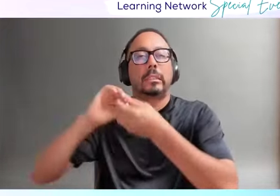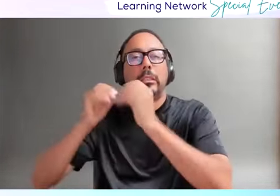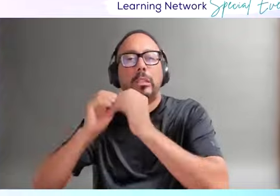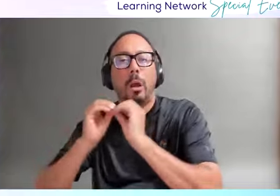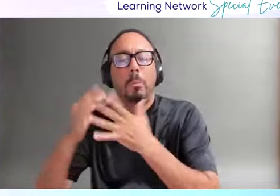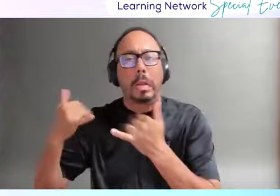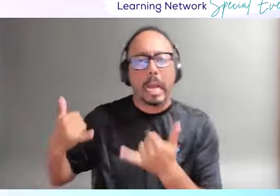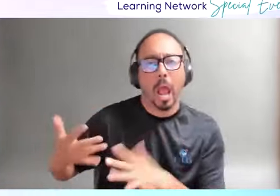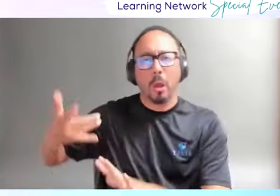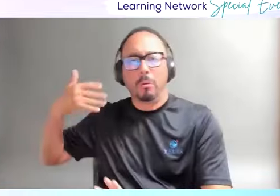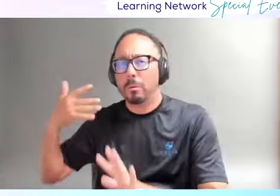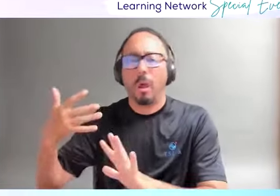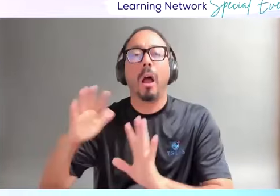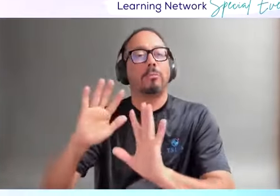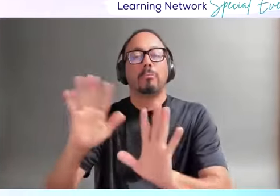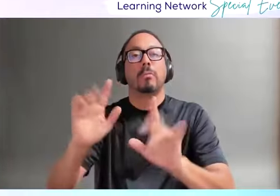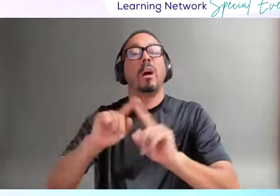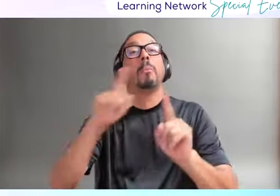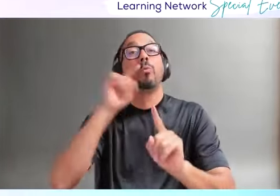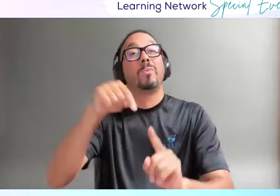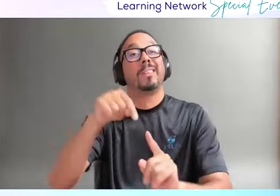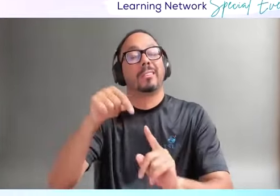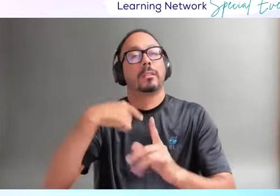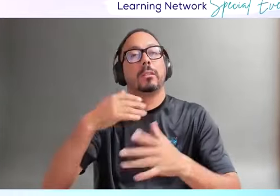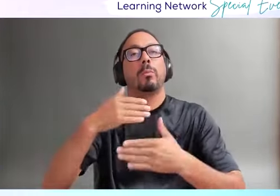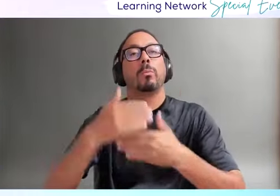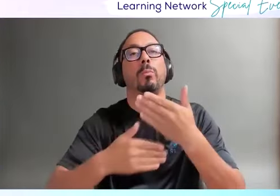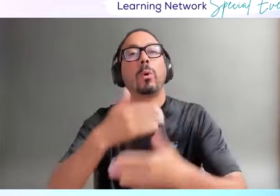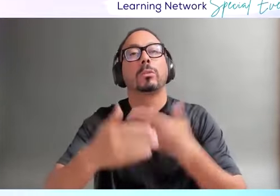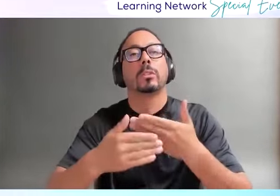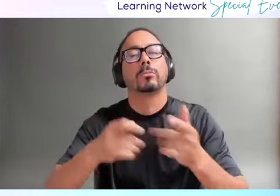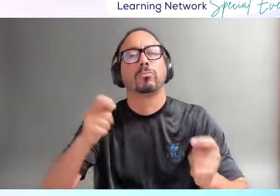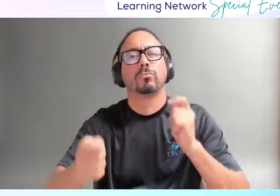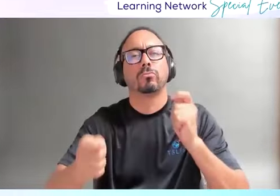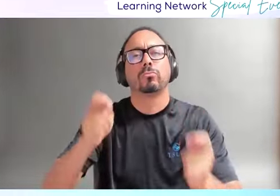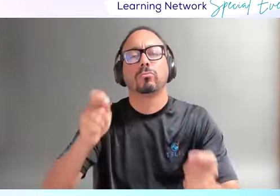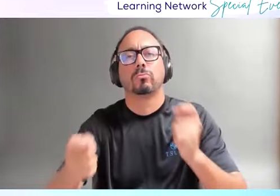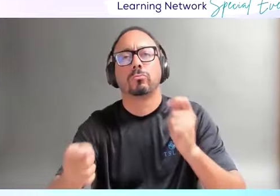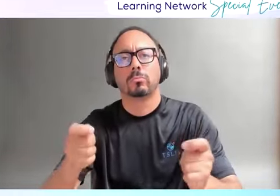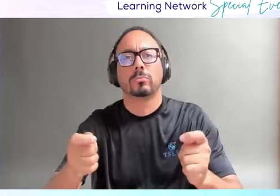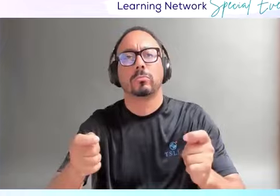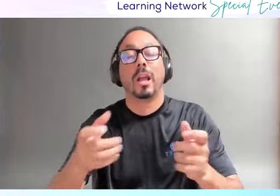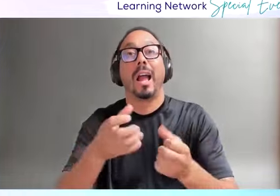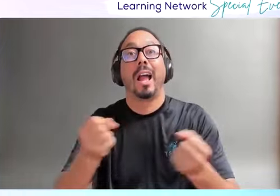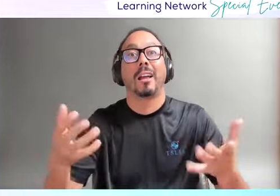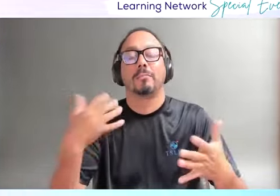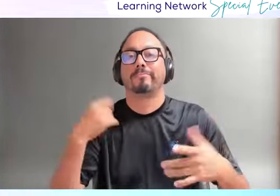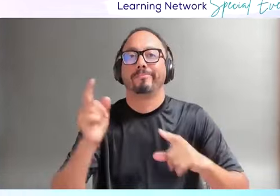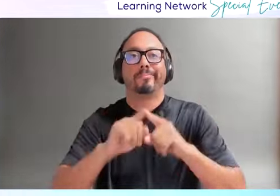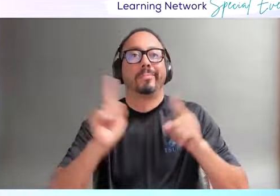actually a process that's dynamic and that has all kinds of arms to it. And